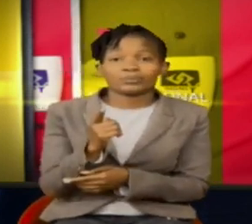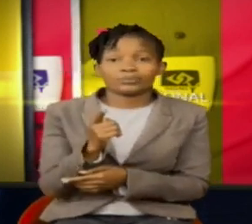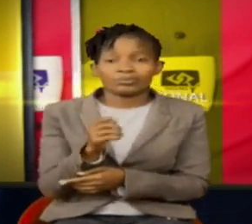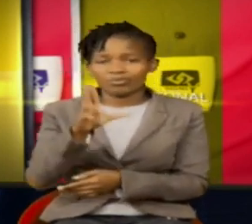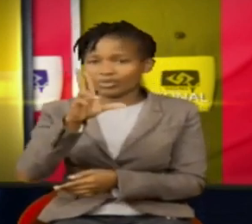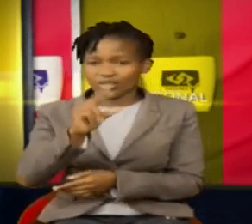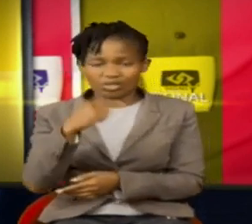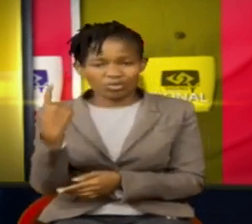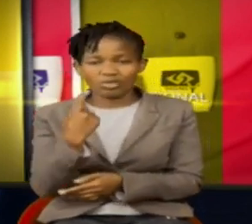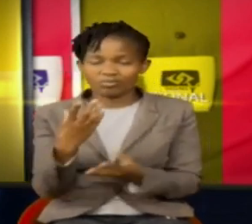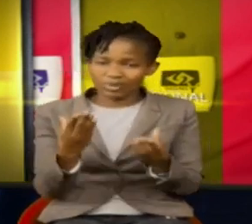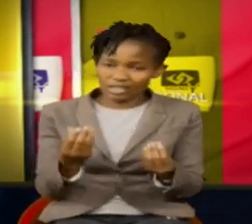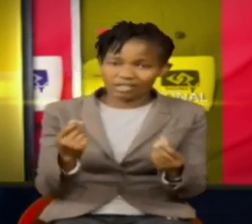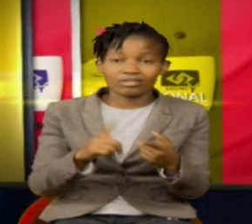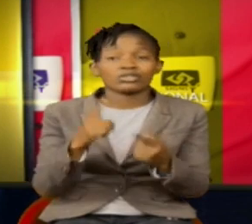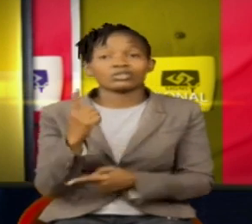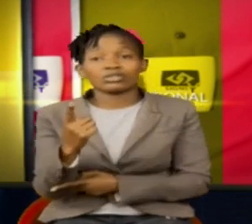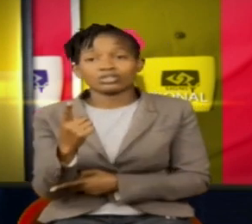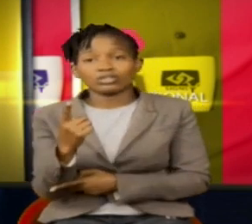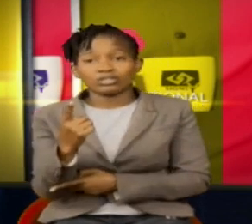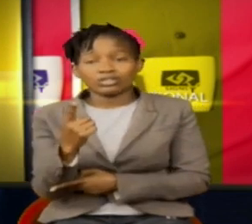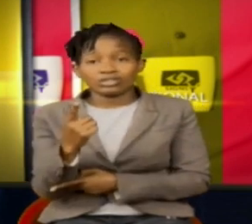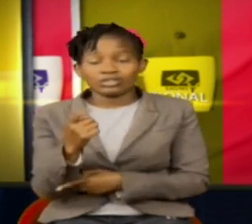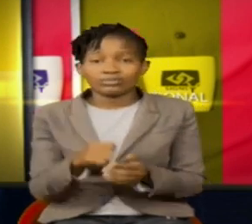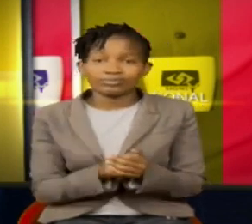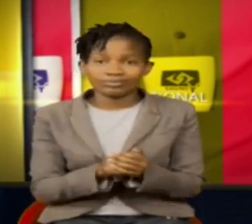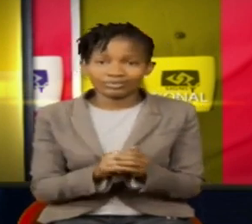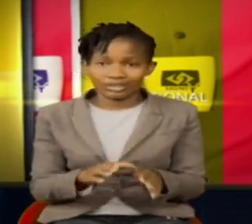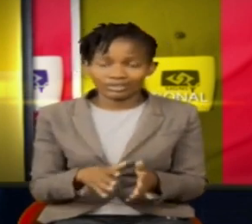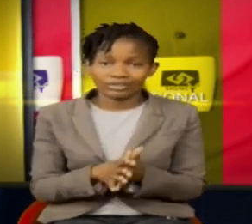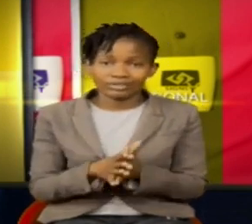Yeah. No one would be soft to you. Thank you. Yeah, yes. And yes. You yes. See how we turned out. Yeah.